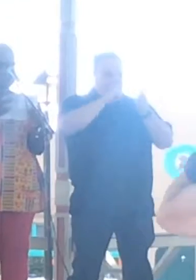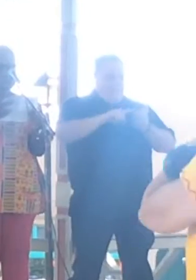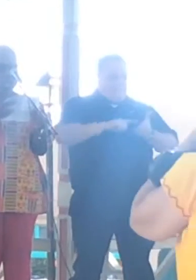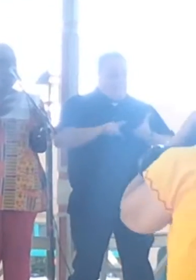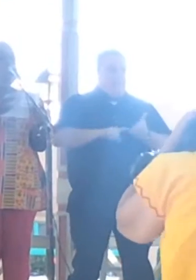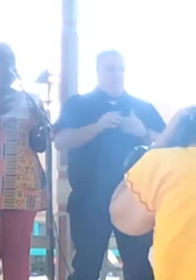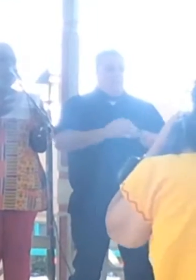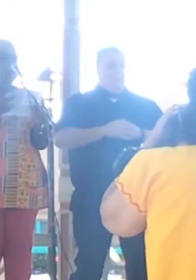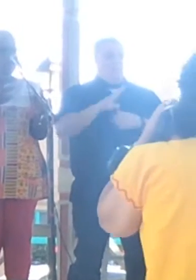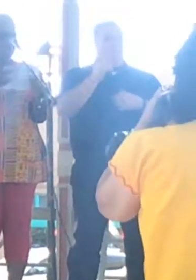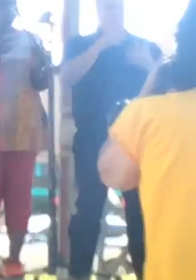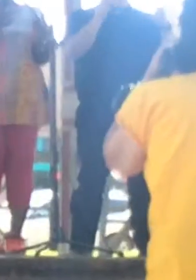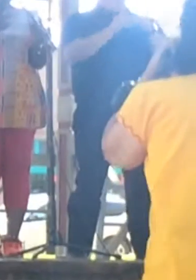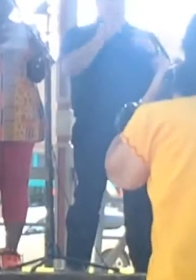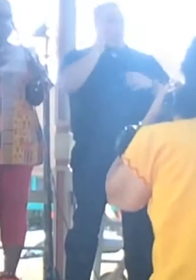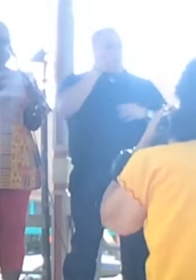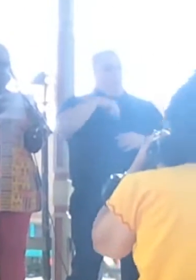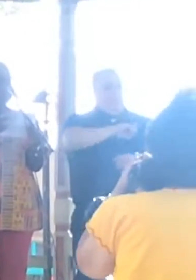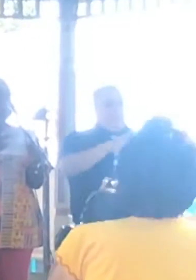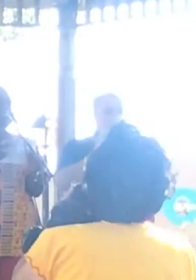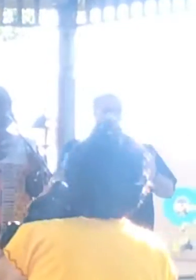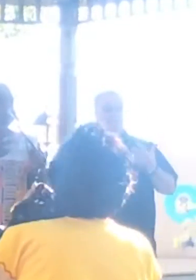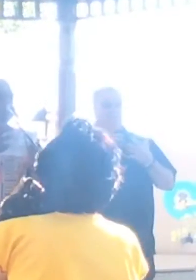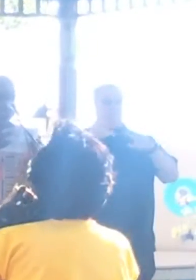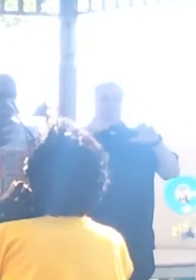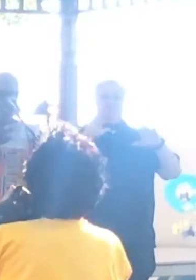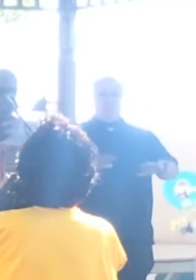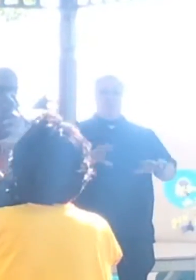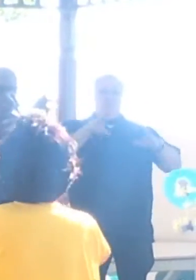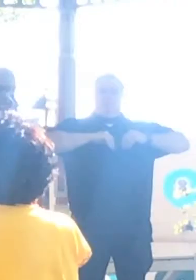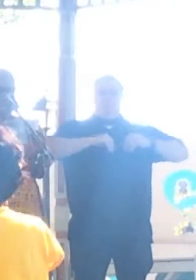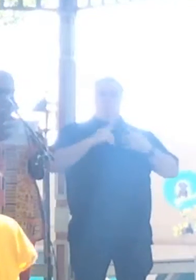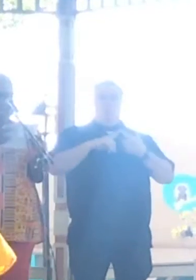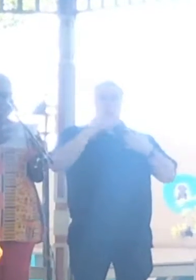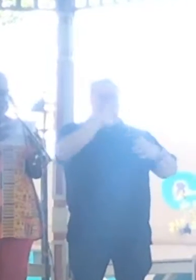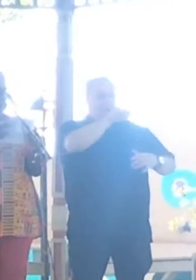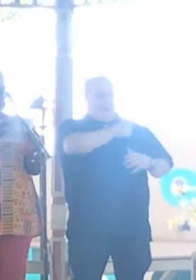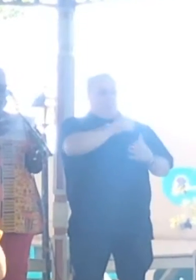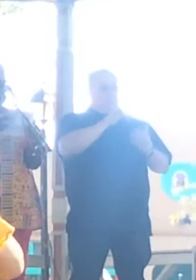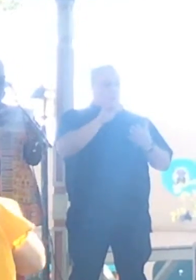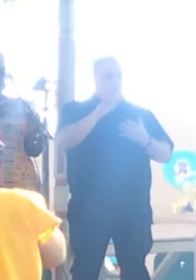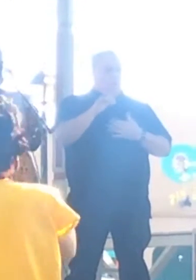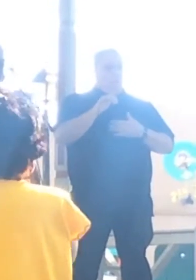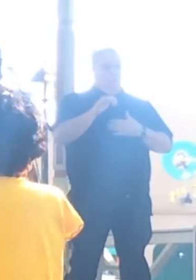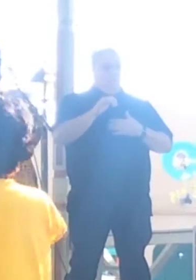investigated. No longer will we settle for sentiments and